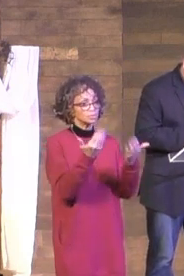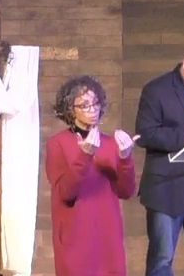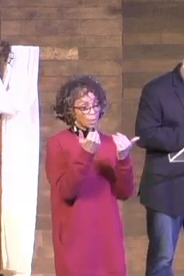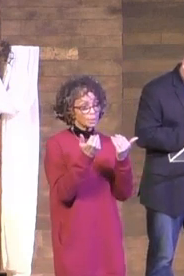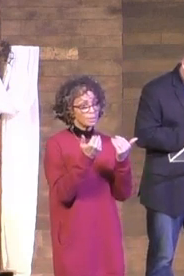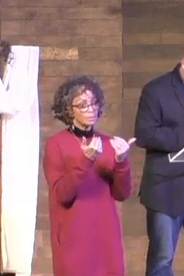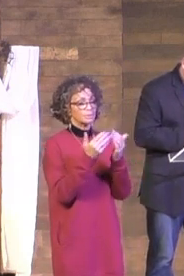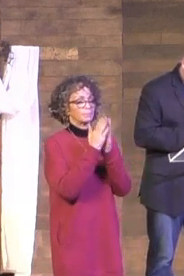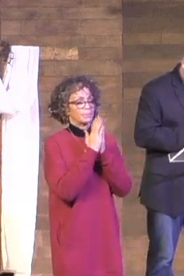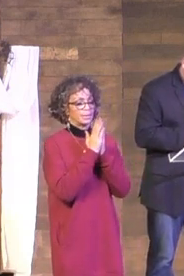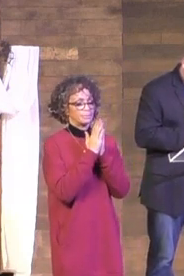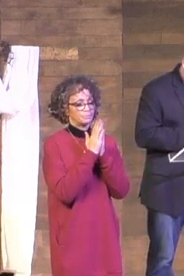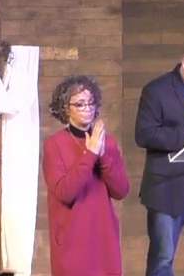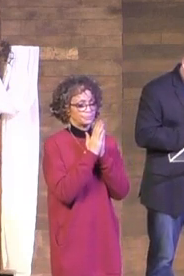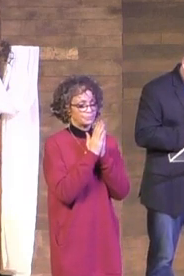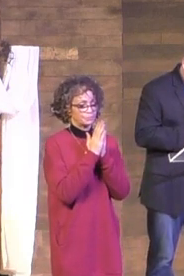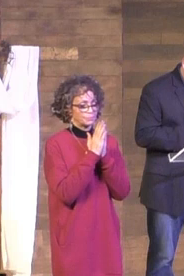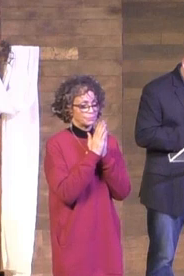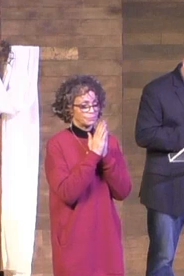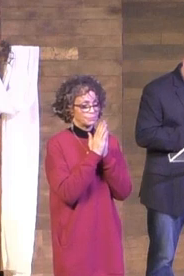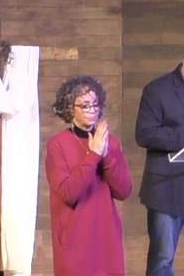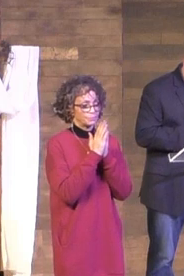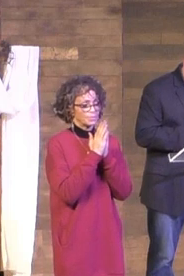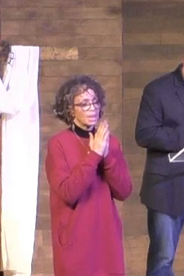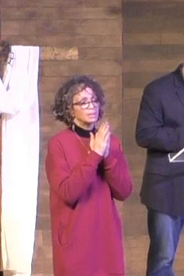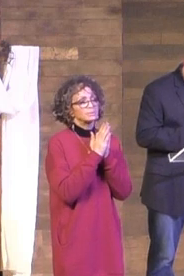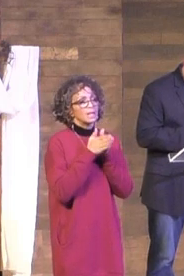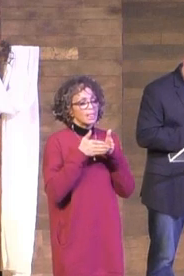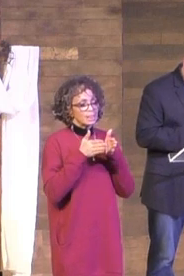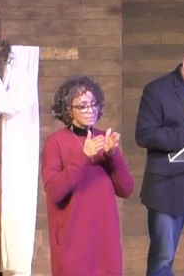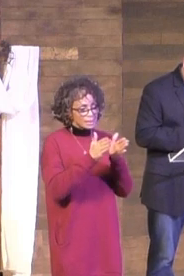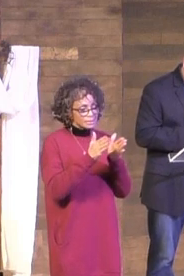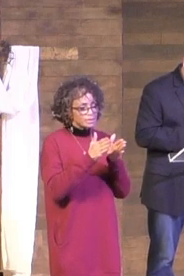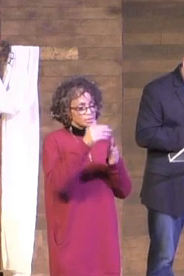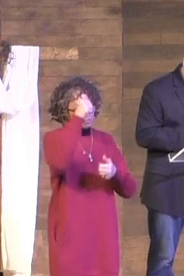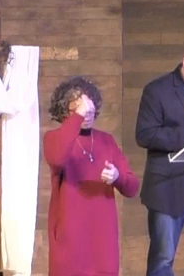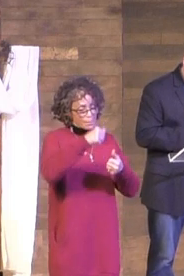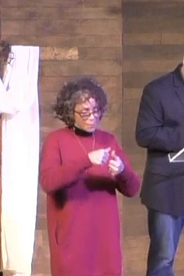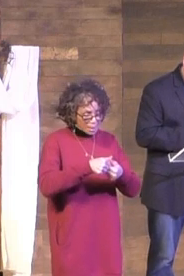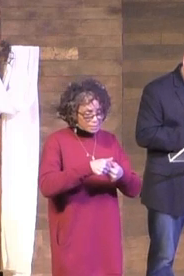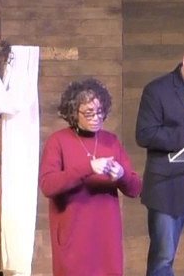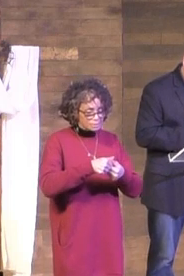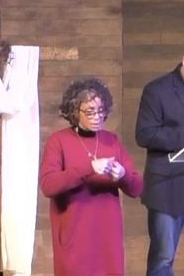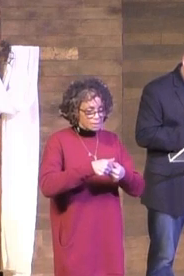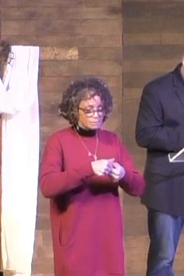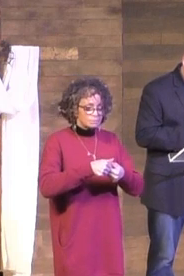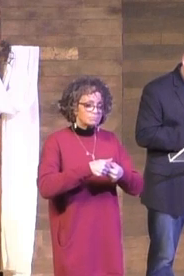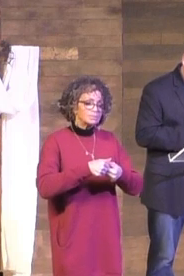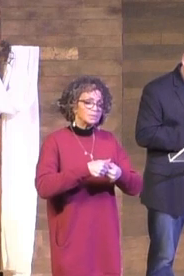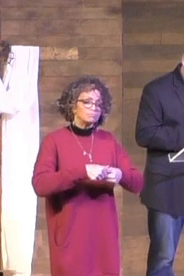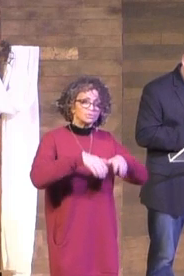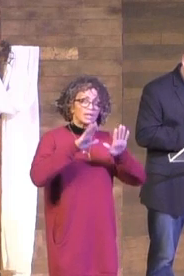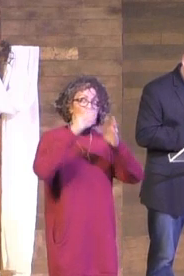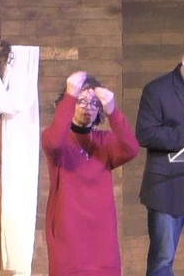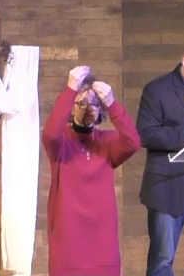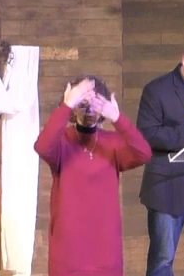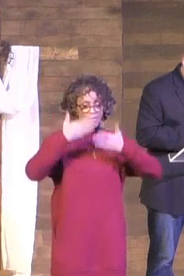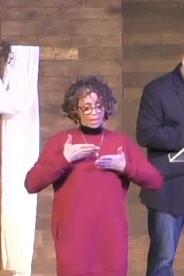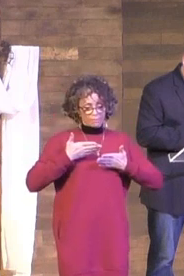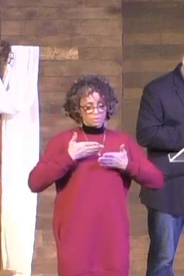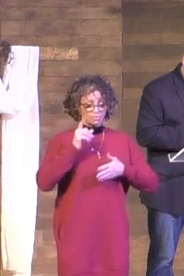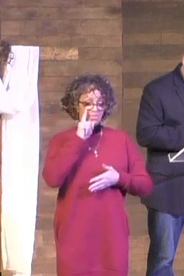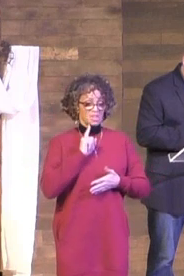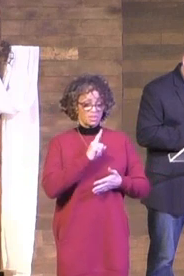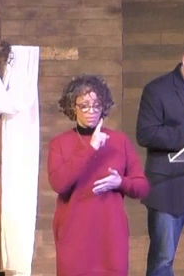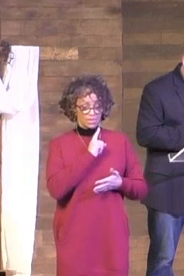As we take this bread, let it be a reminder of the sacrifice you paid for us as individuals, for our families, for